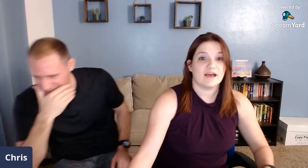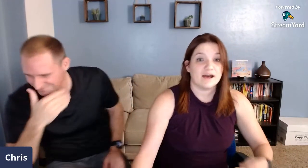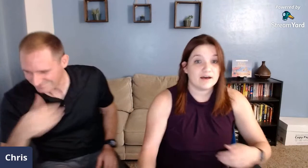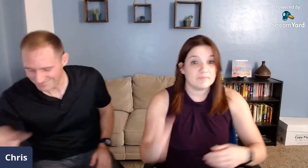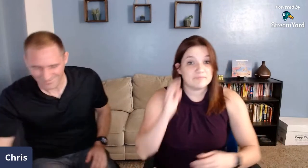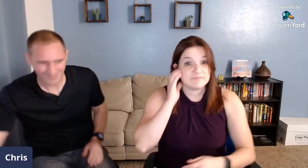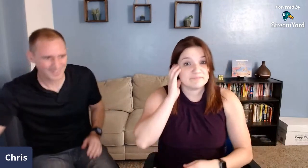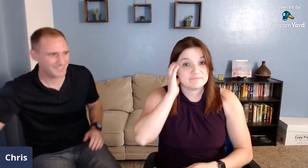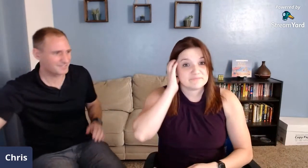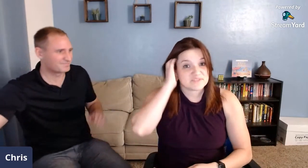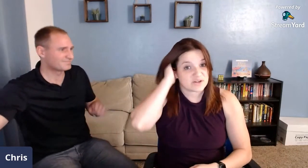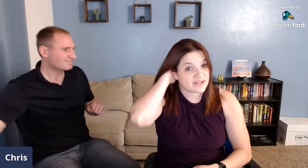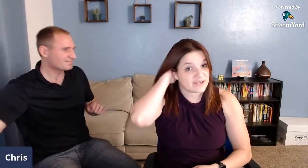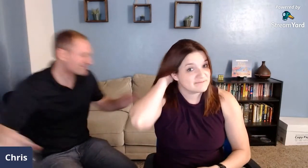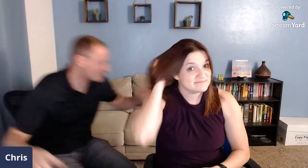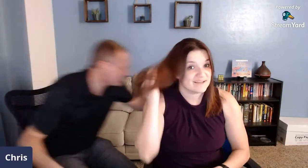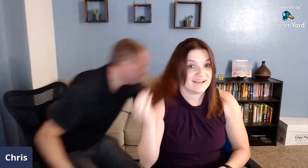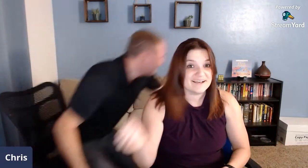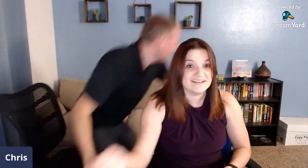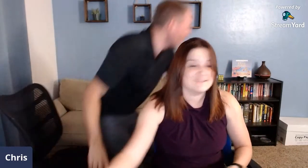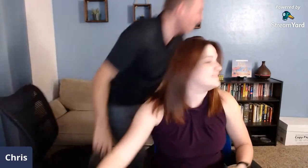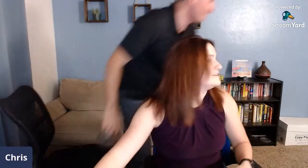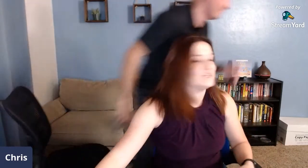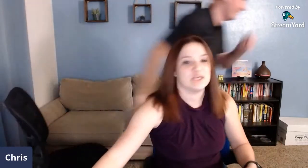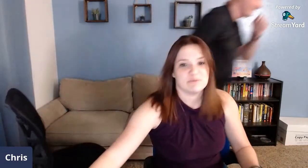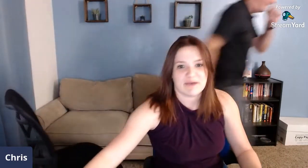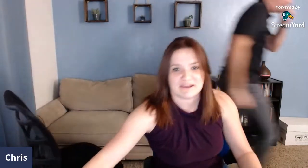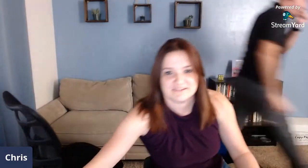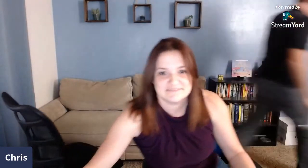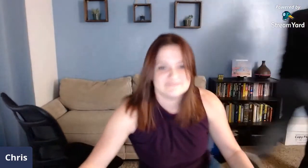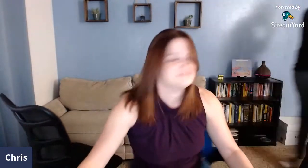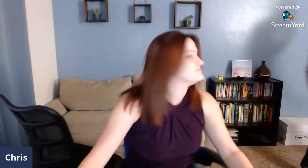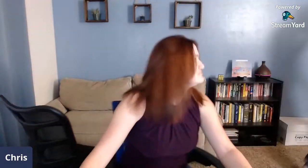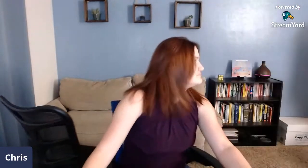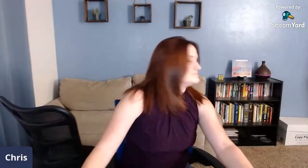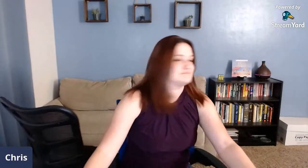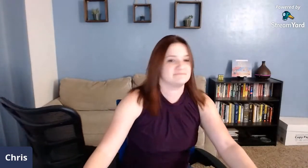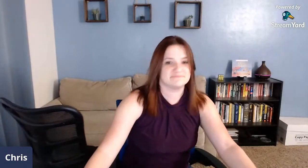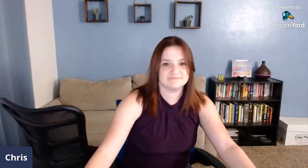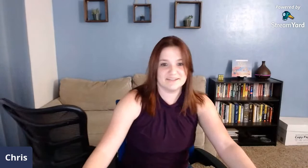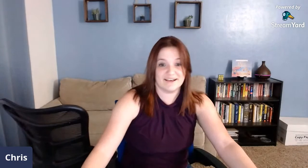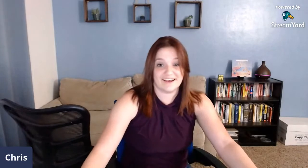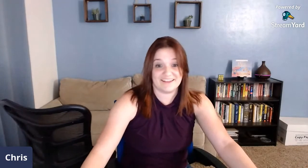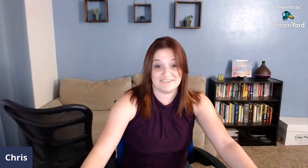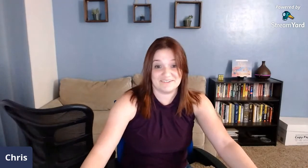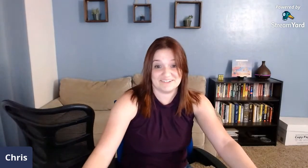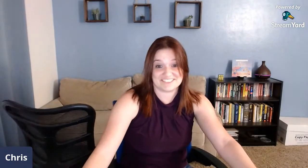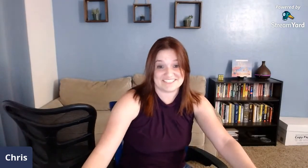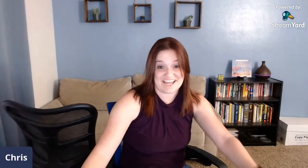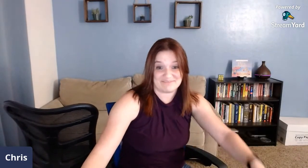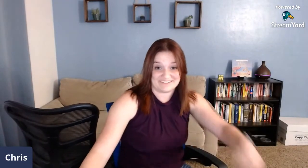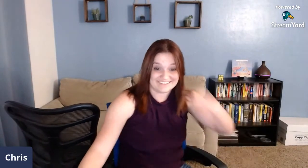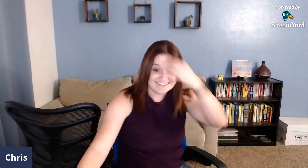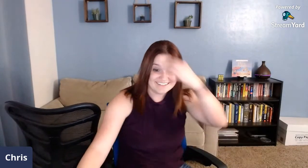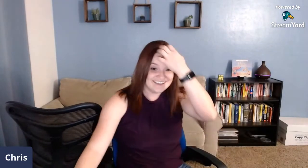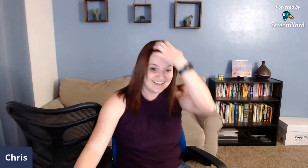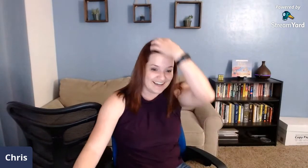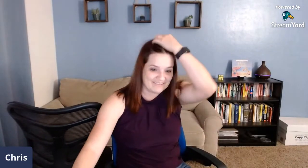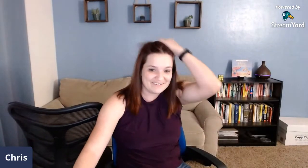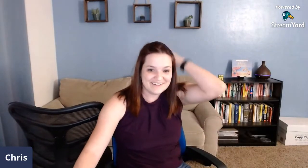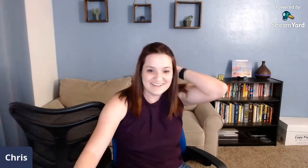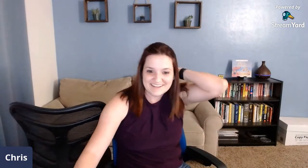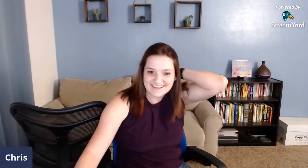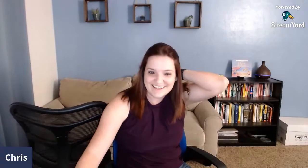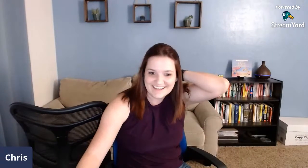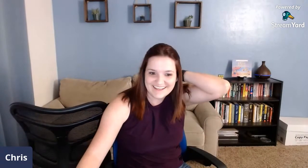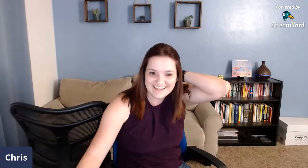to him. Sorry. He'll be back. I don't know what just happened.